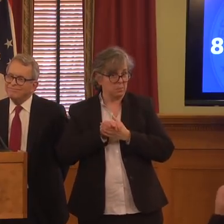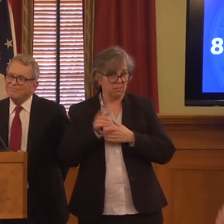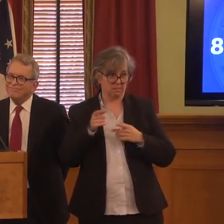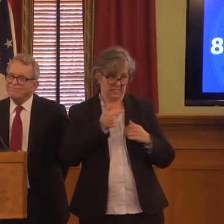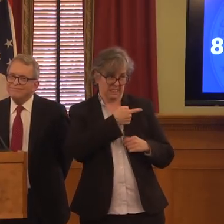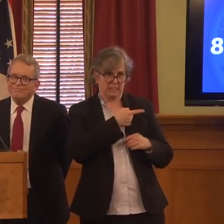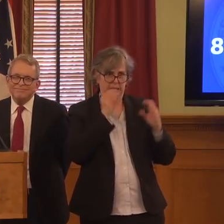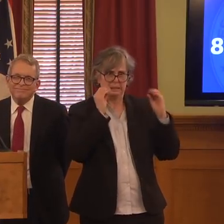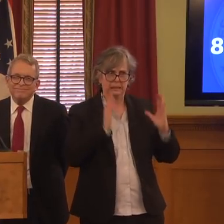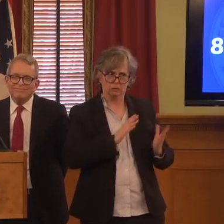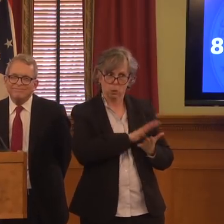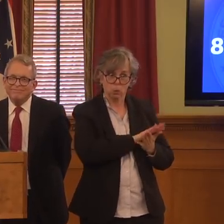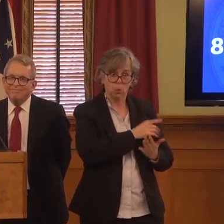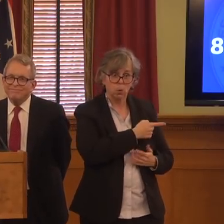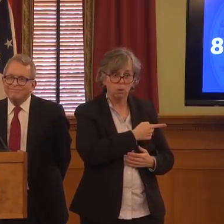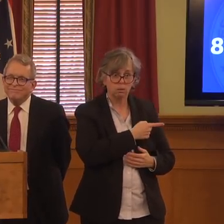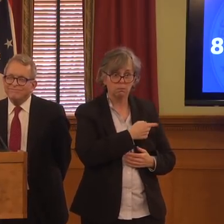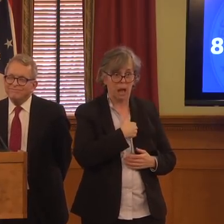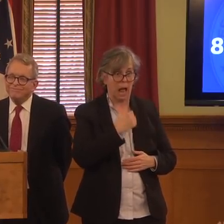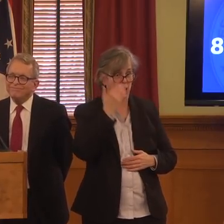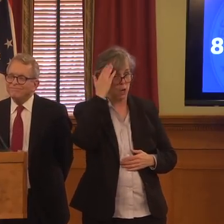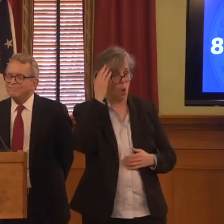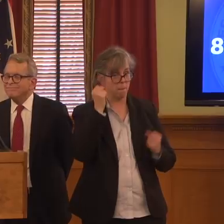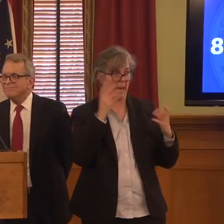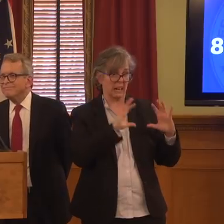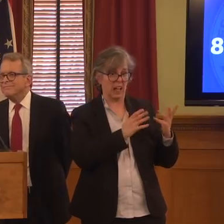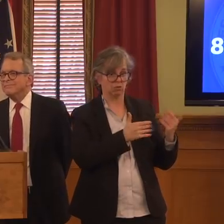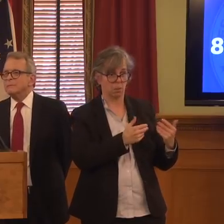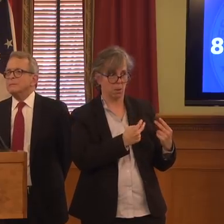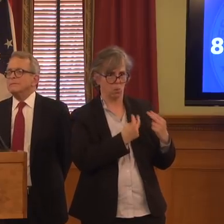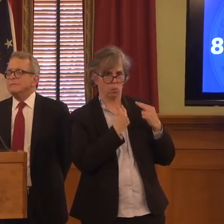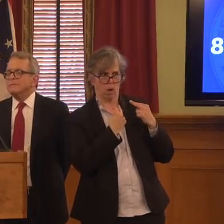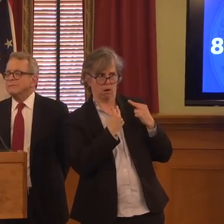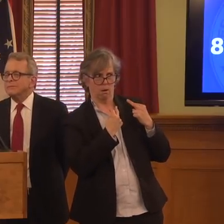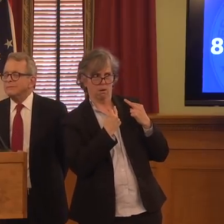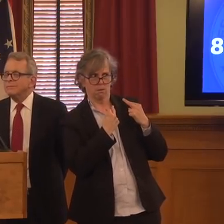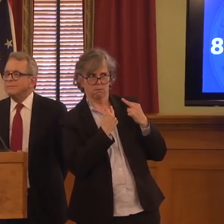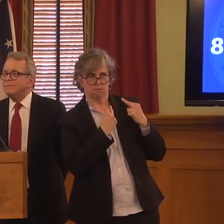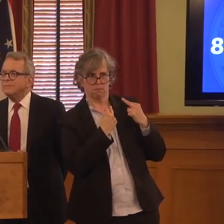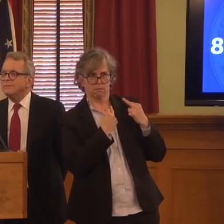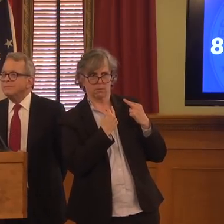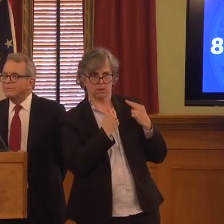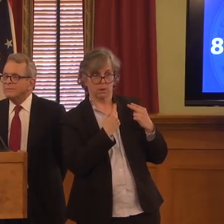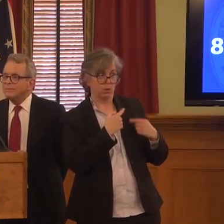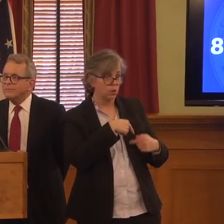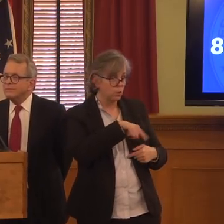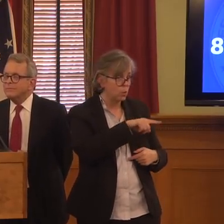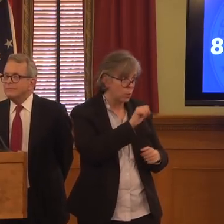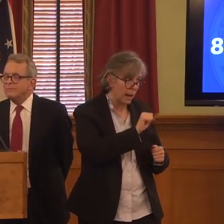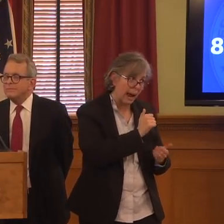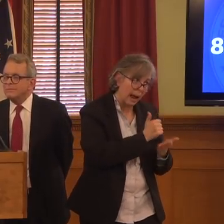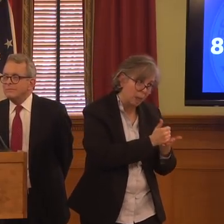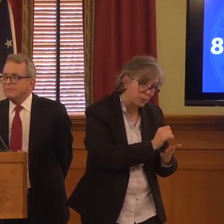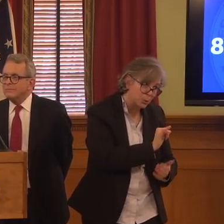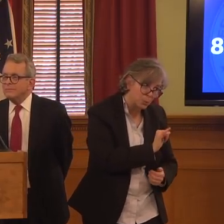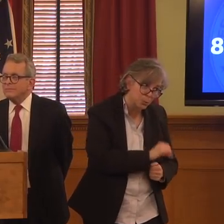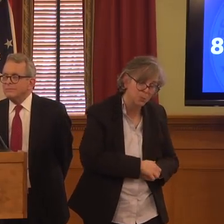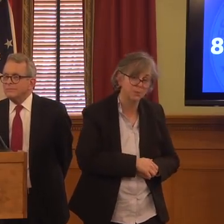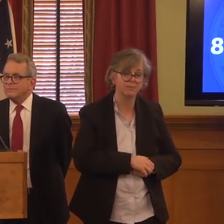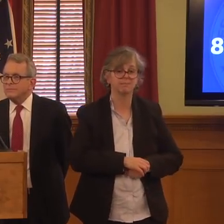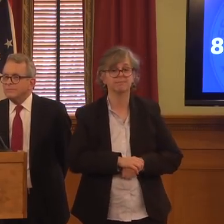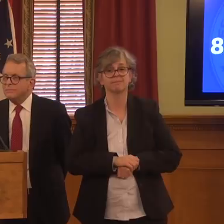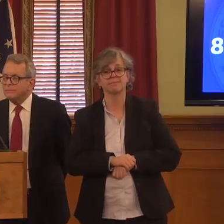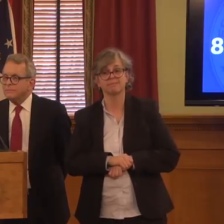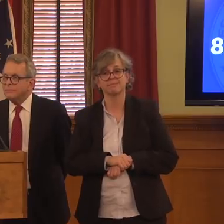know you're watching this. And there are things that you can do too to help out. And this is the thing, like not dropping off a meal at